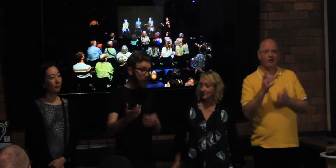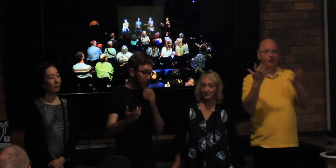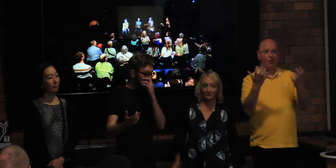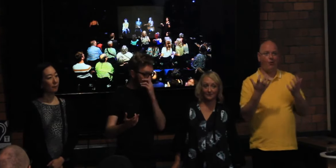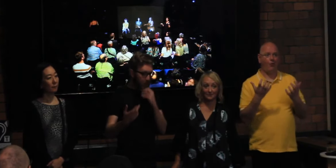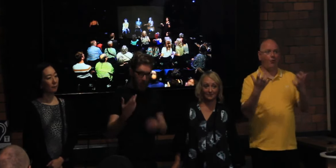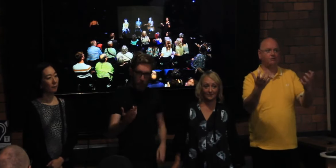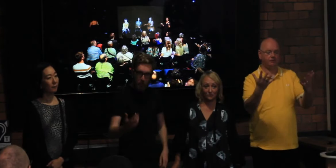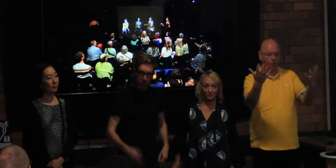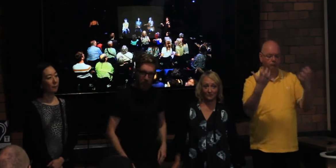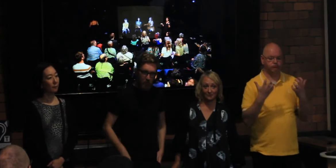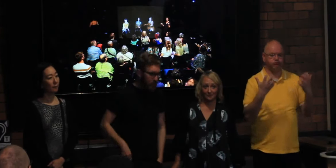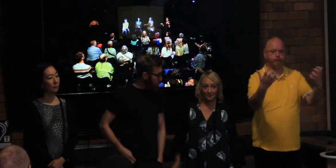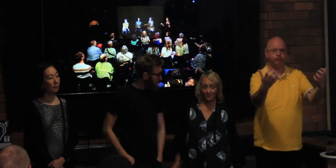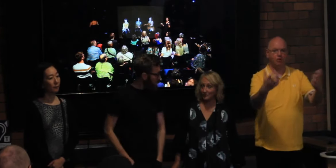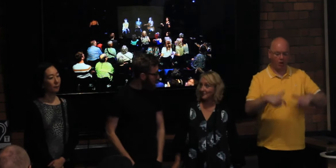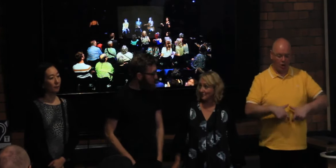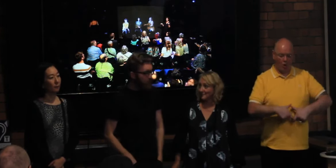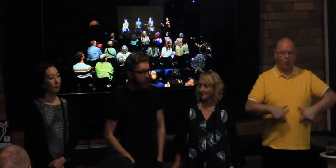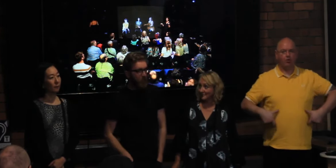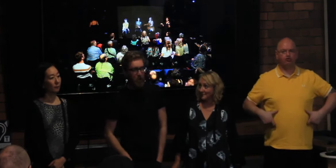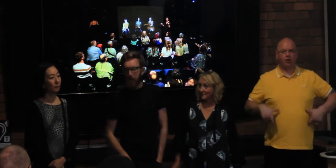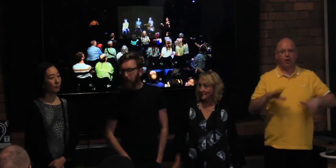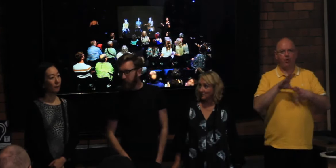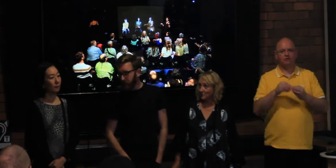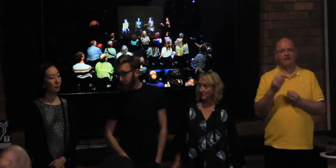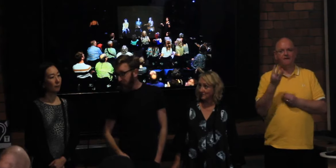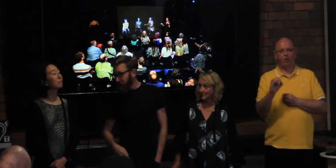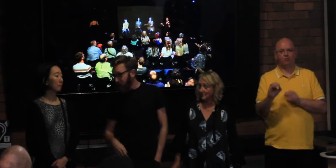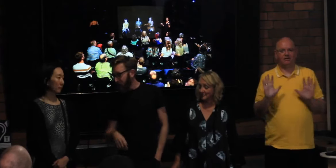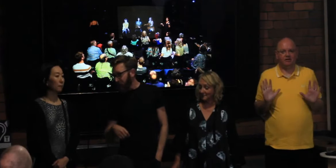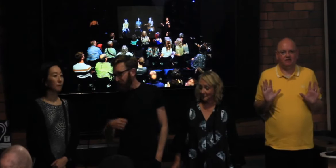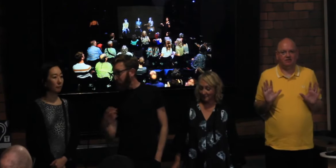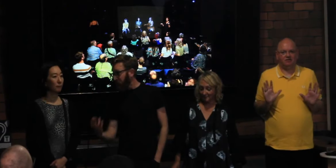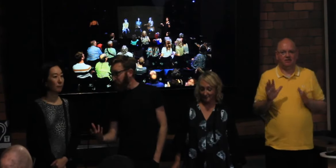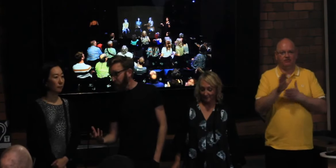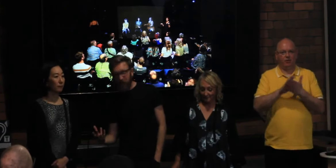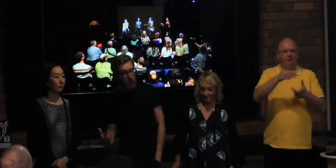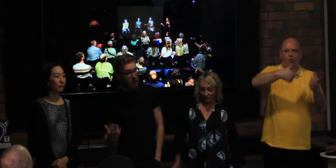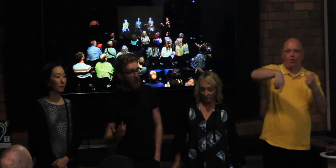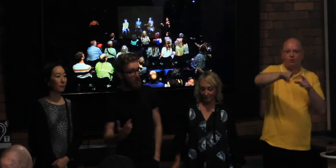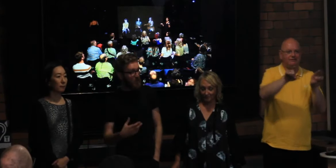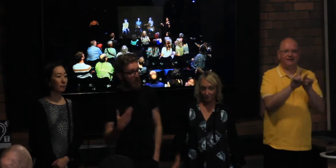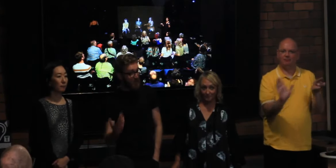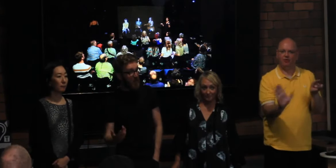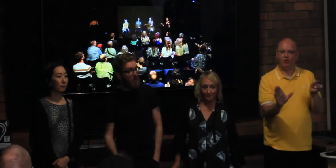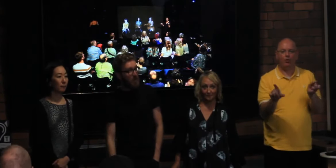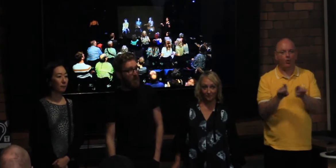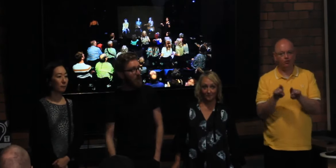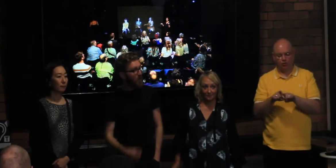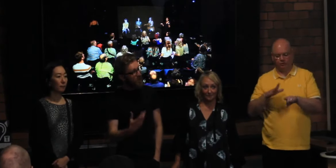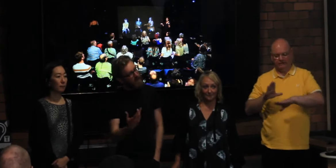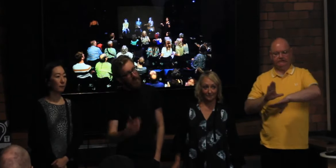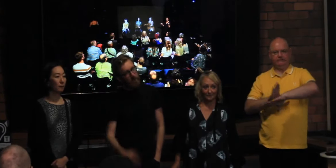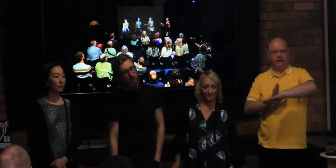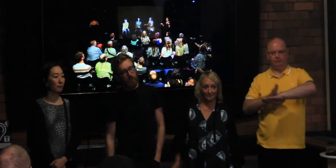to 40 Woojer belts, limited to 40 audience members. It's a fairly substantial technical setup, so we need time, but